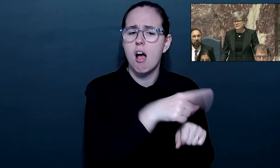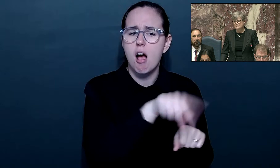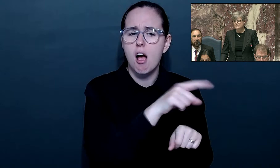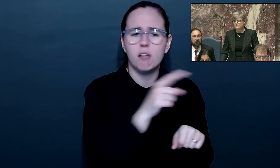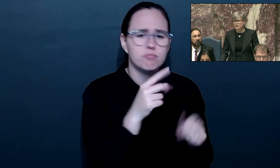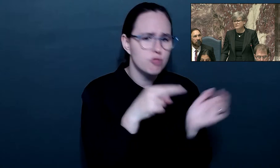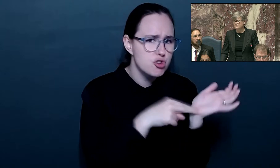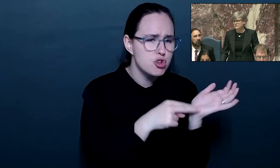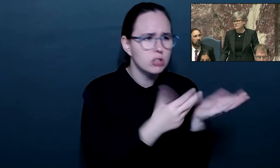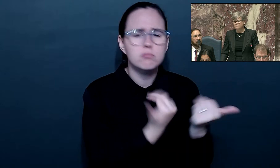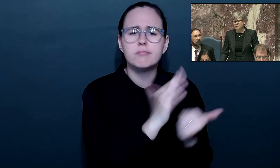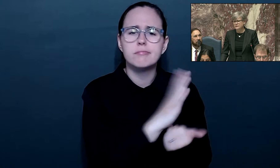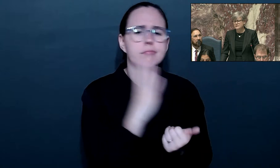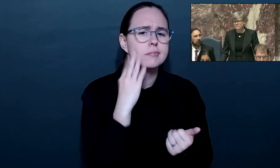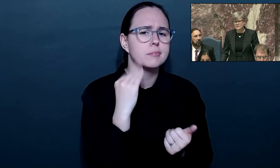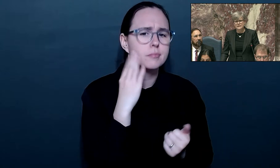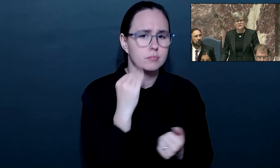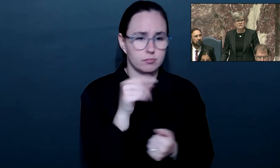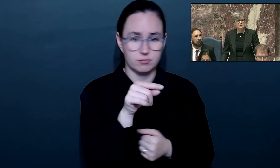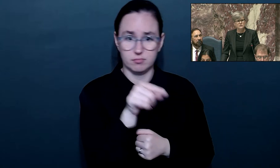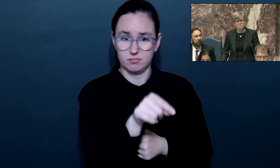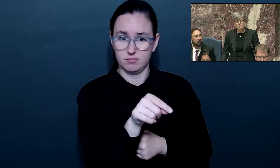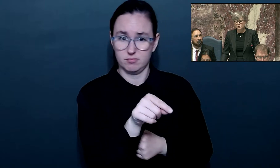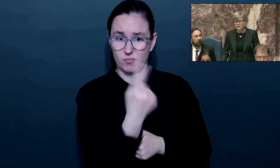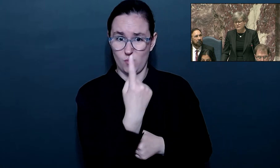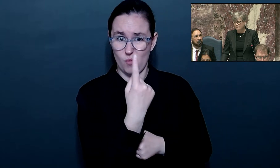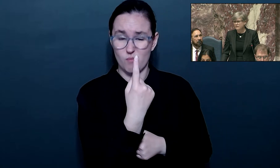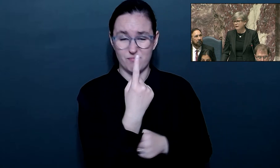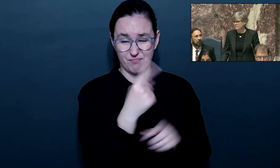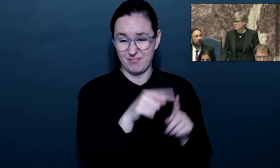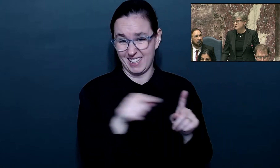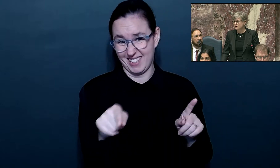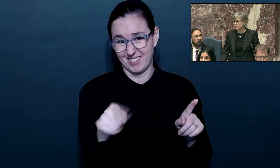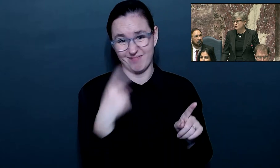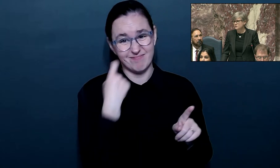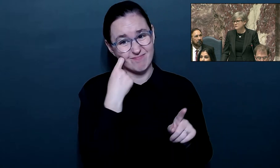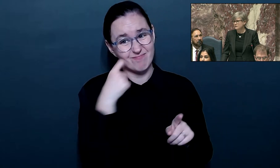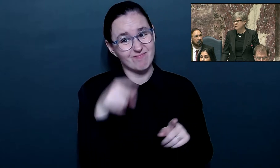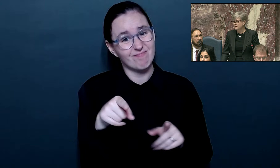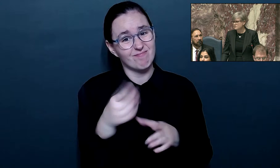it is simply a devastating situation, and I think every